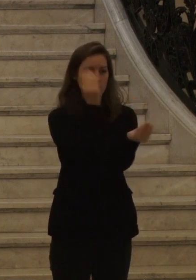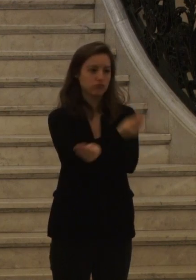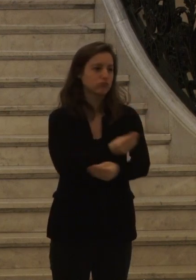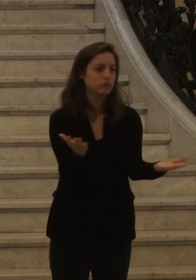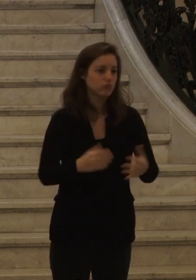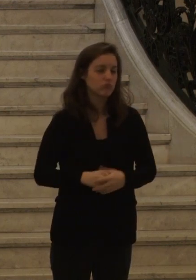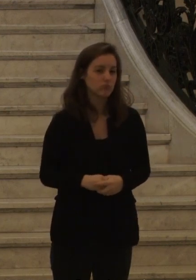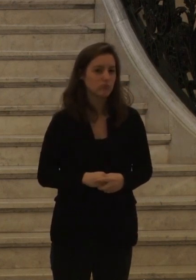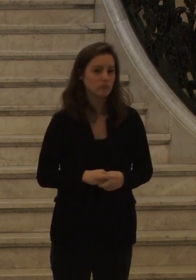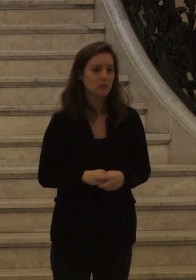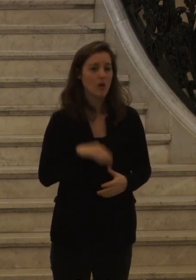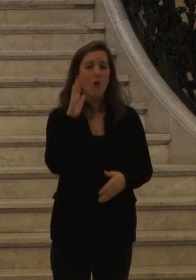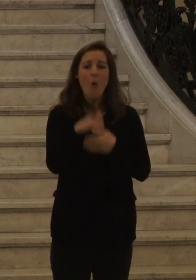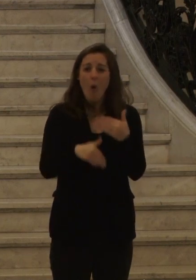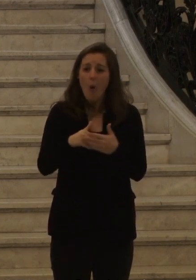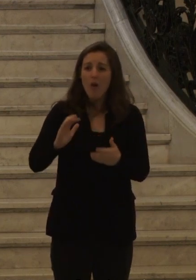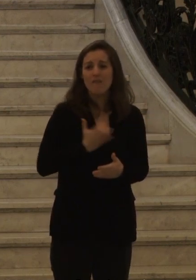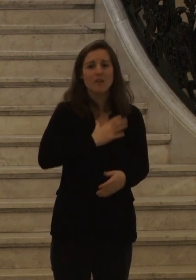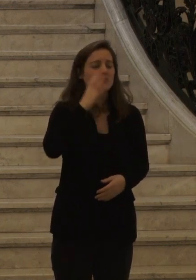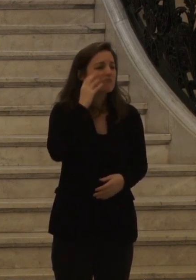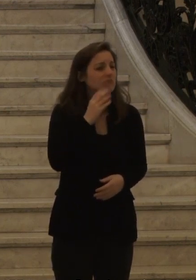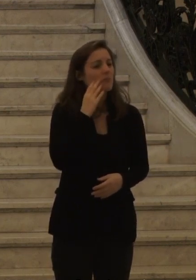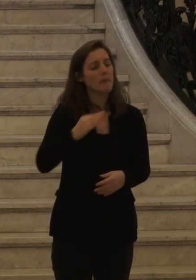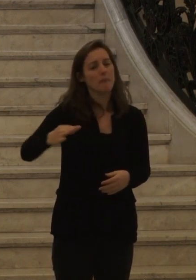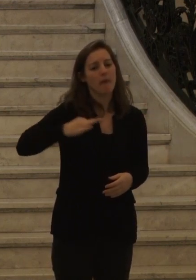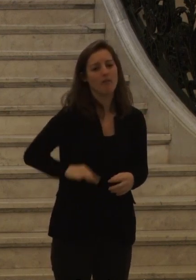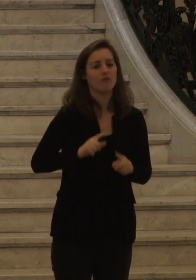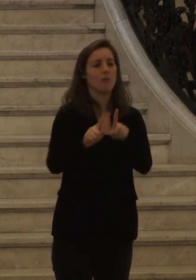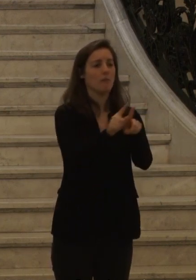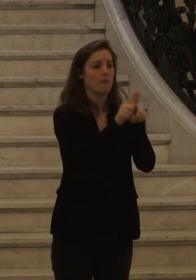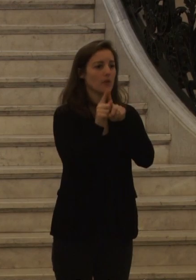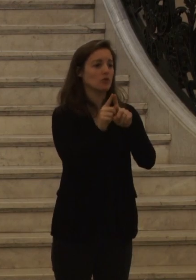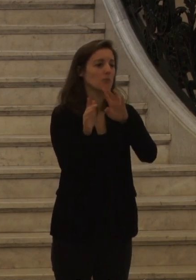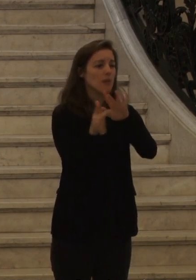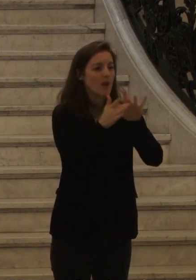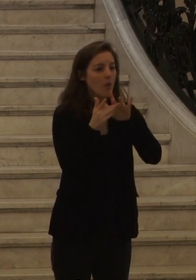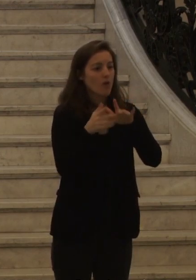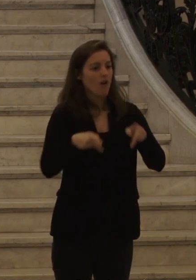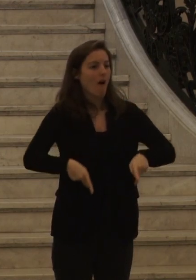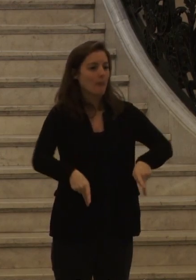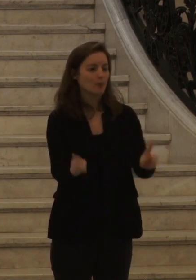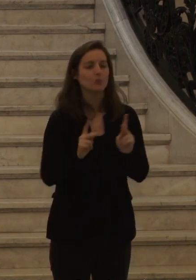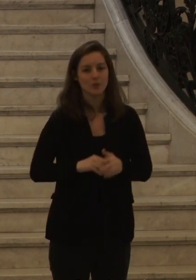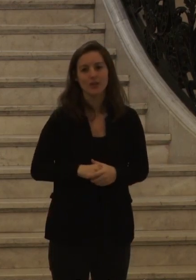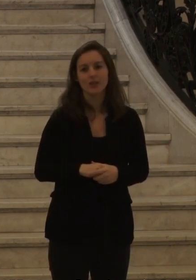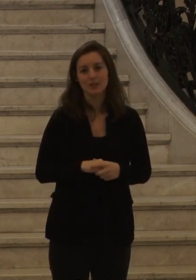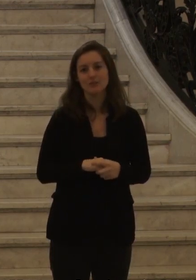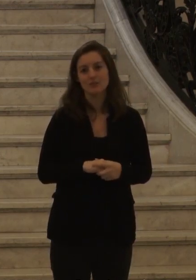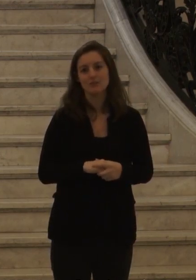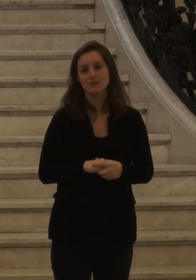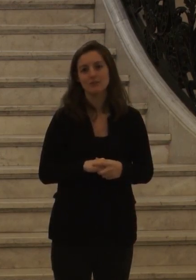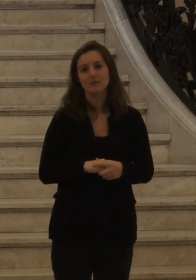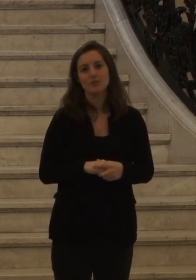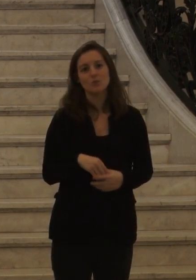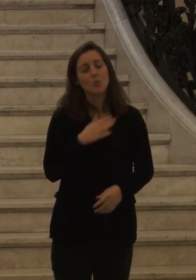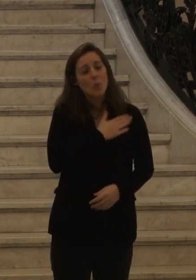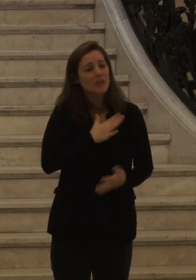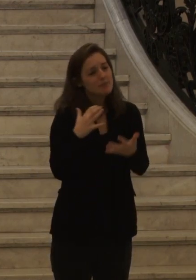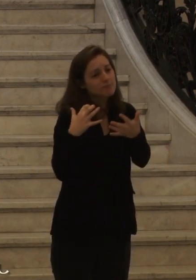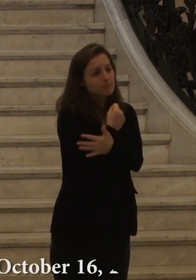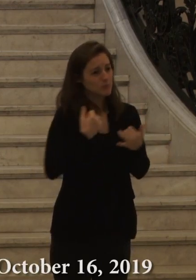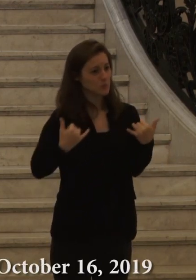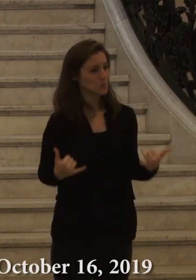us have benefited from mentorships, networks, opportunities. So please take advantage